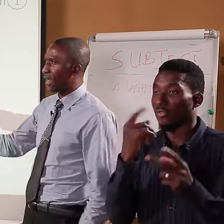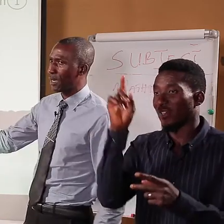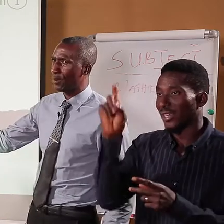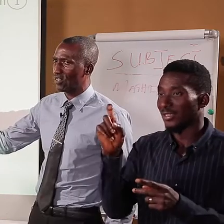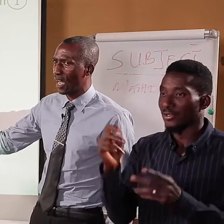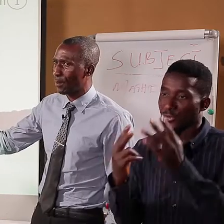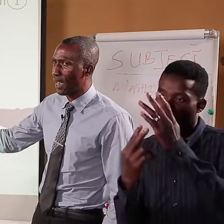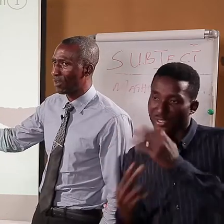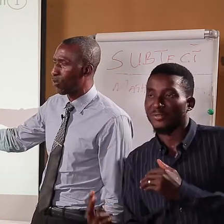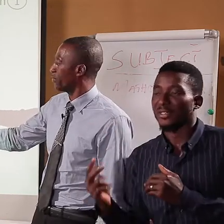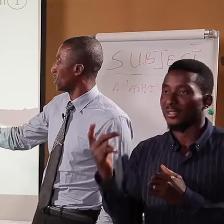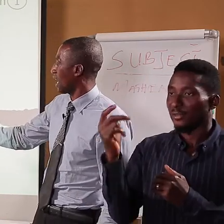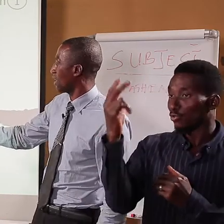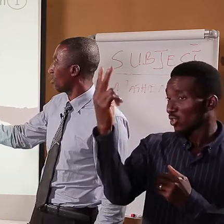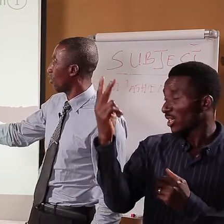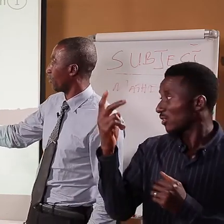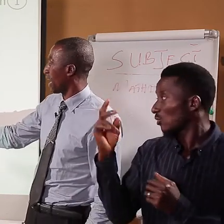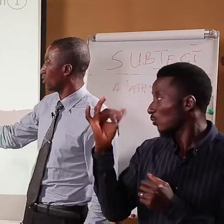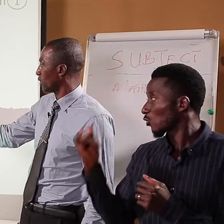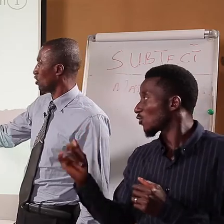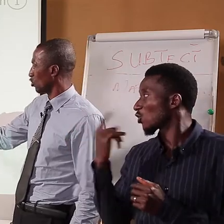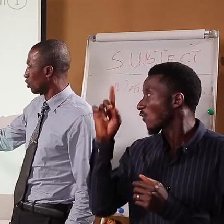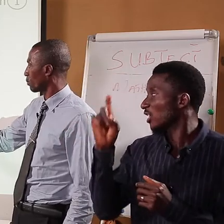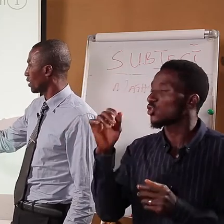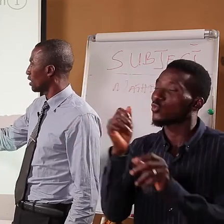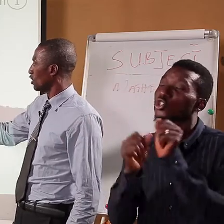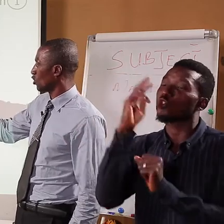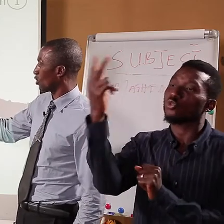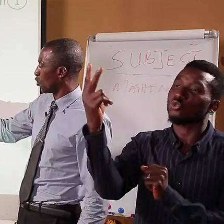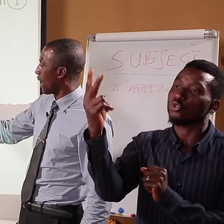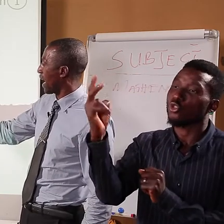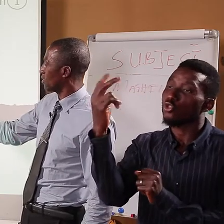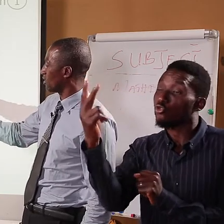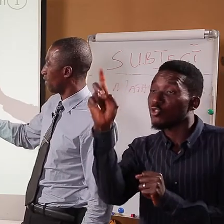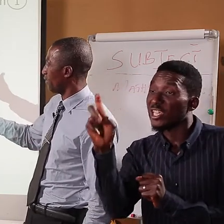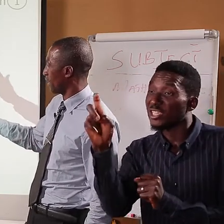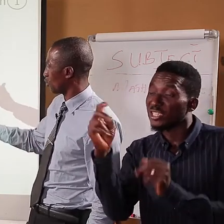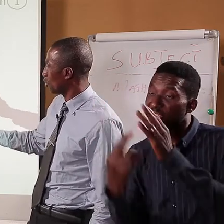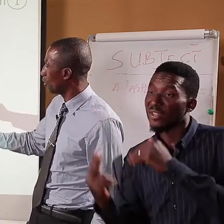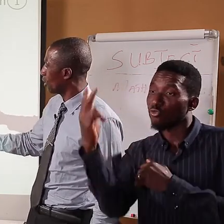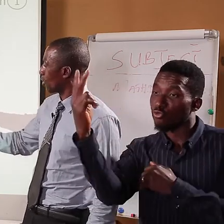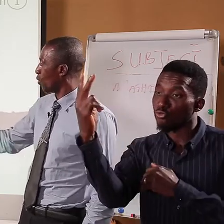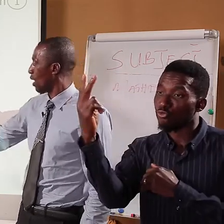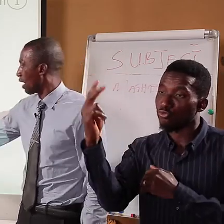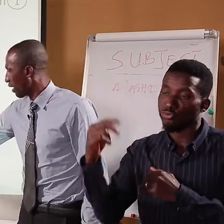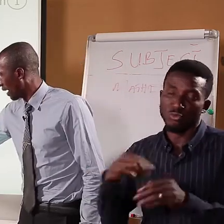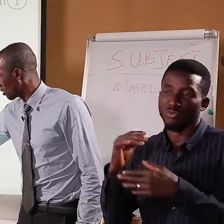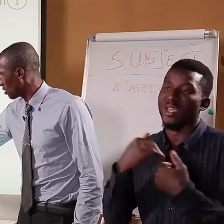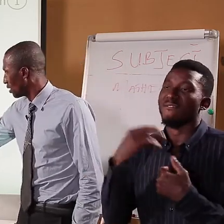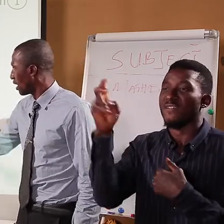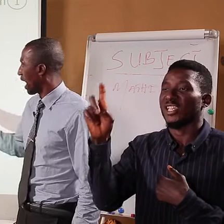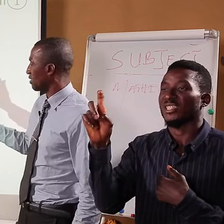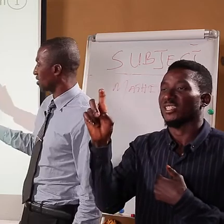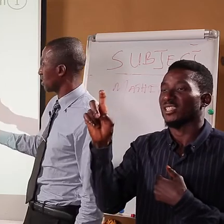I divided both sides by the coefficient of x, which is 2. So 2x divided by 2, you will have